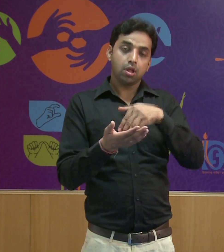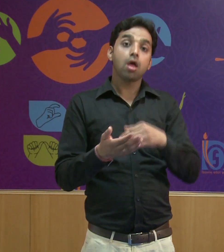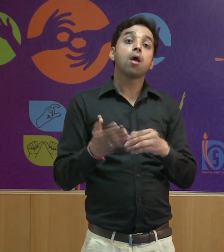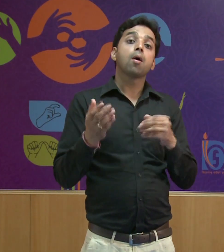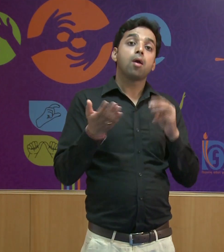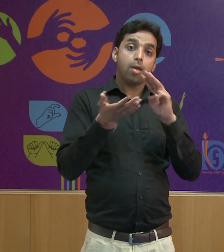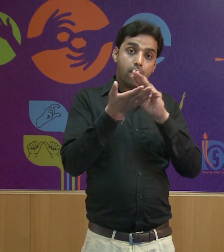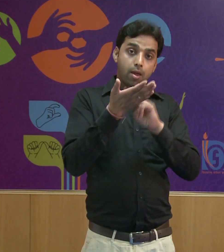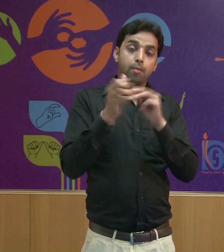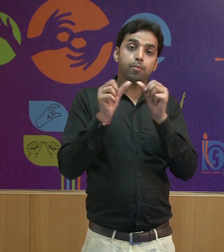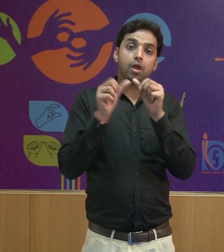Malaysia,